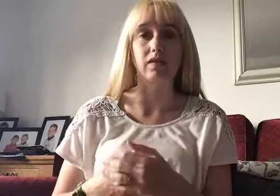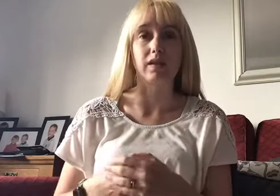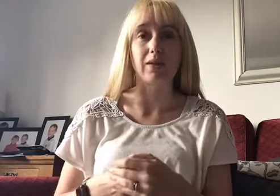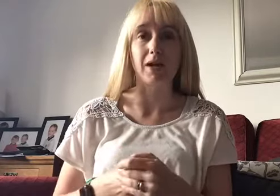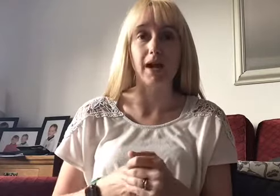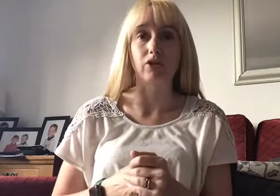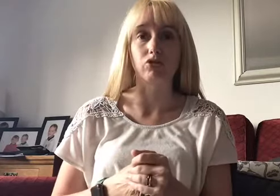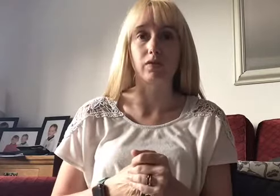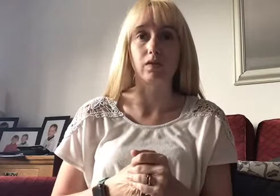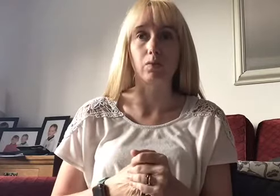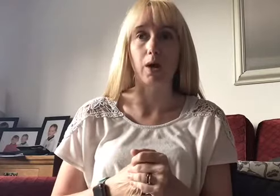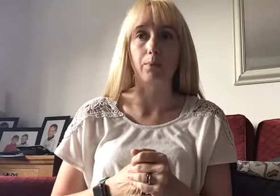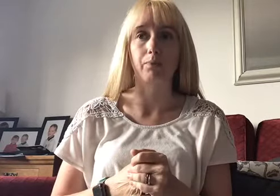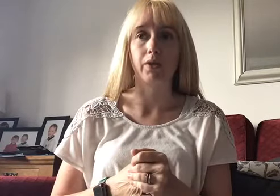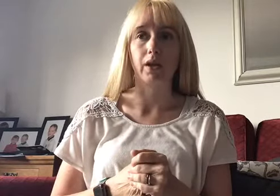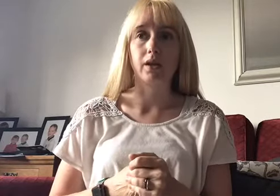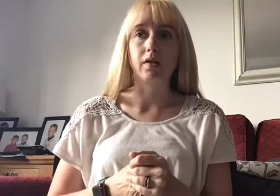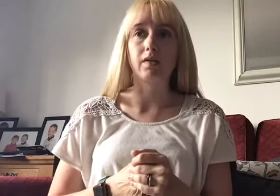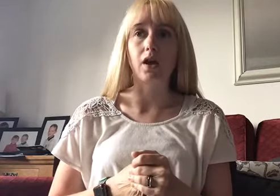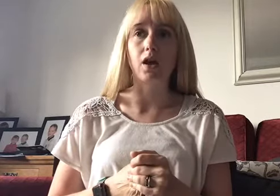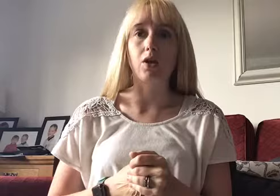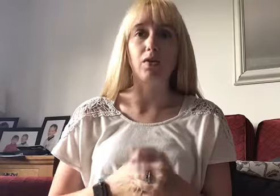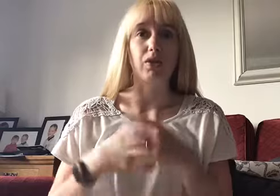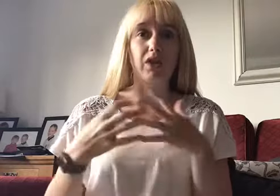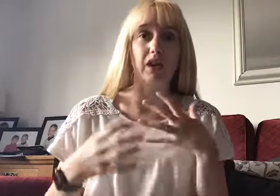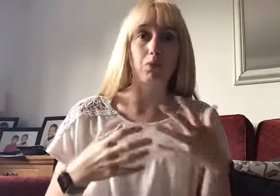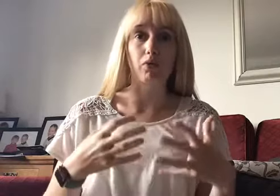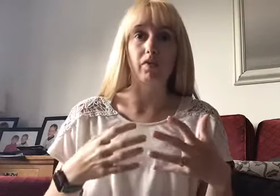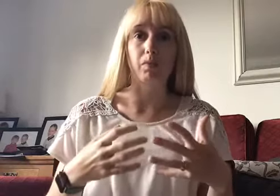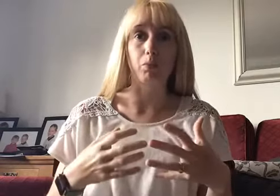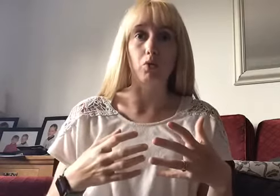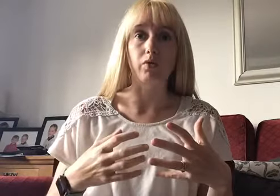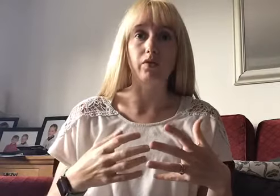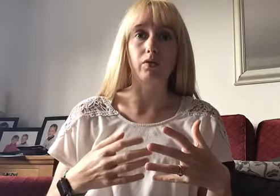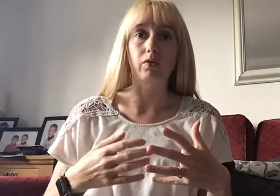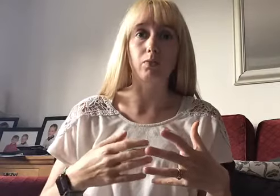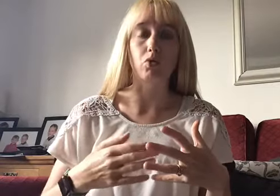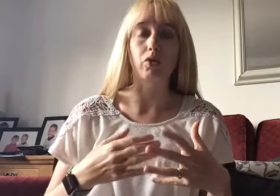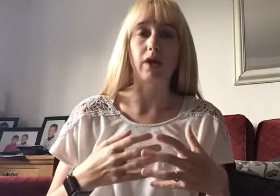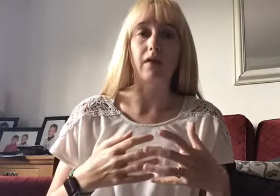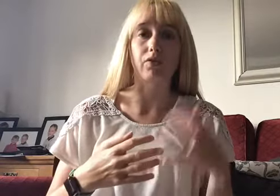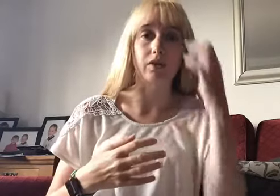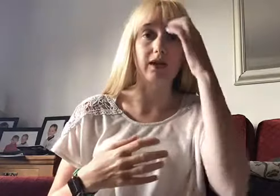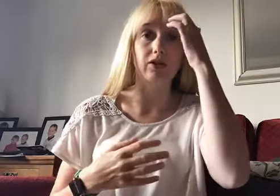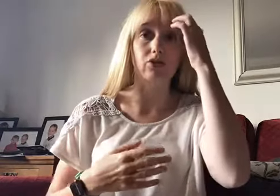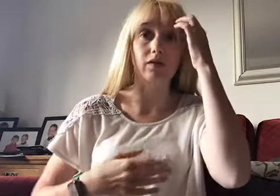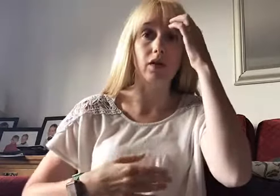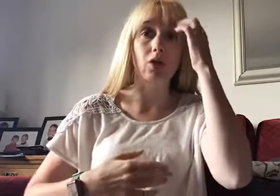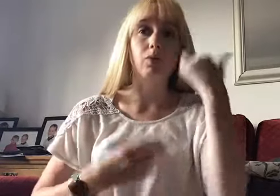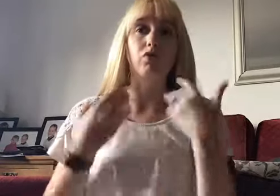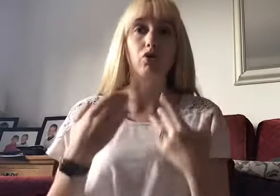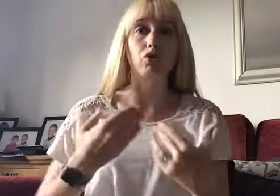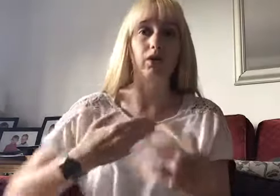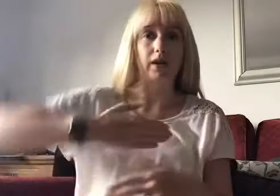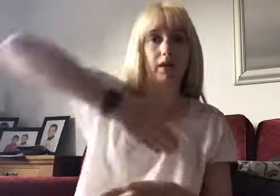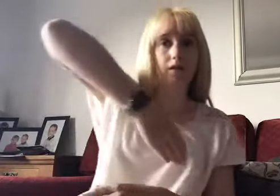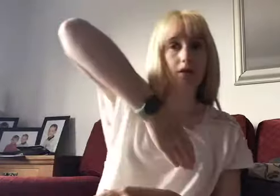same actions as well. So if we're thinking more of sports, more that have those actions, we've got cricket. So